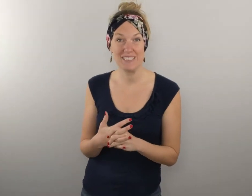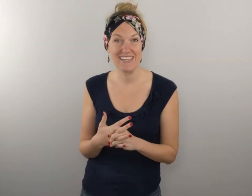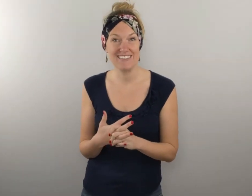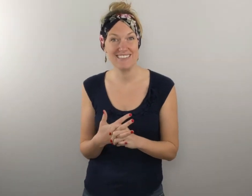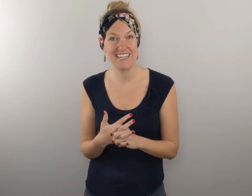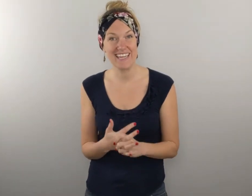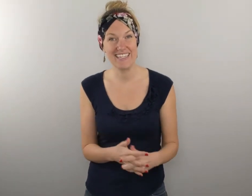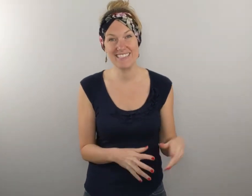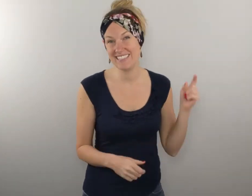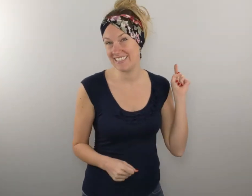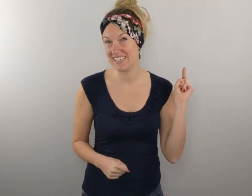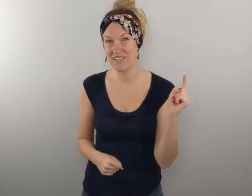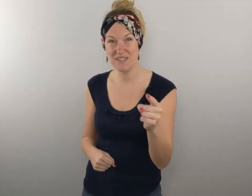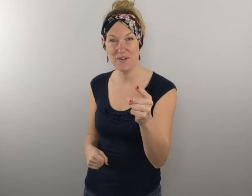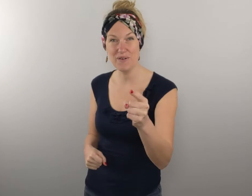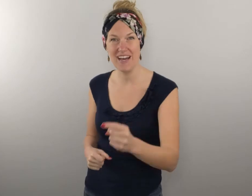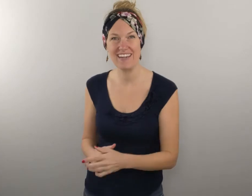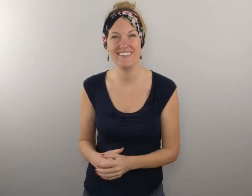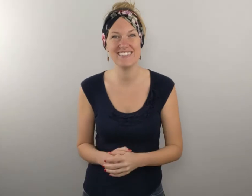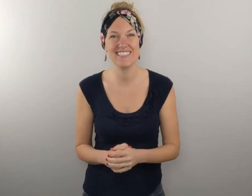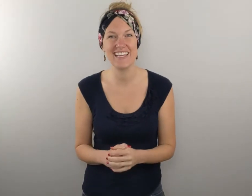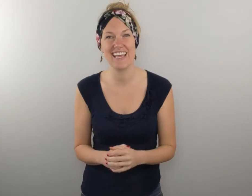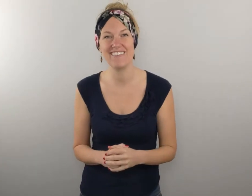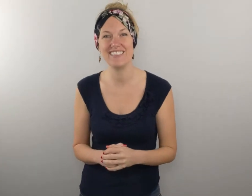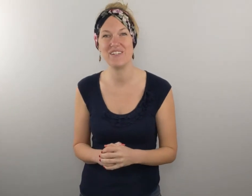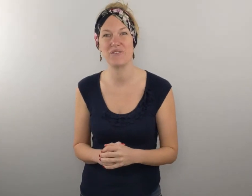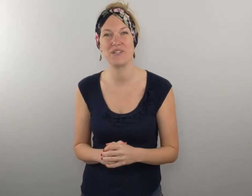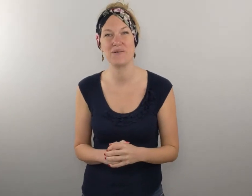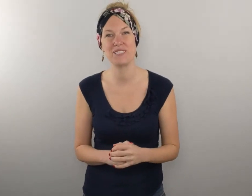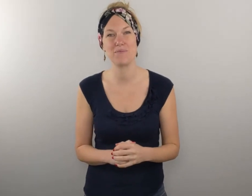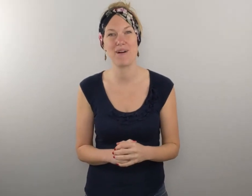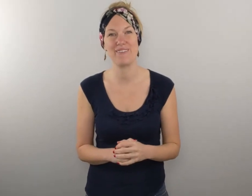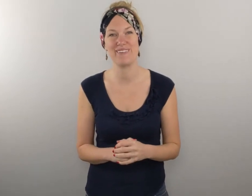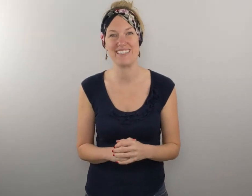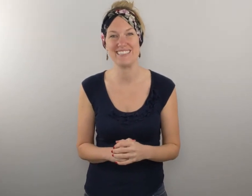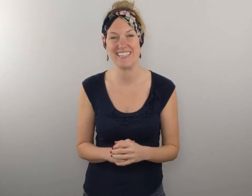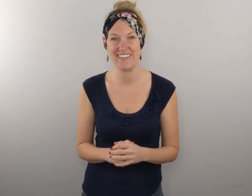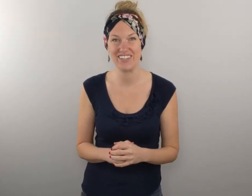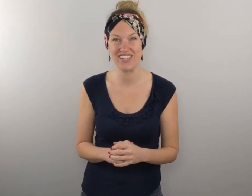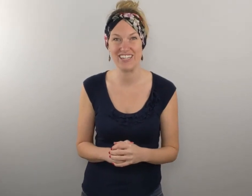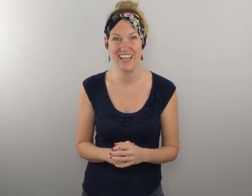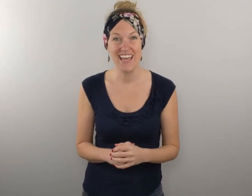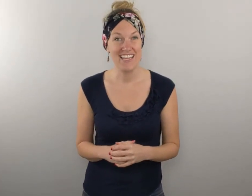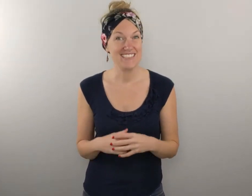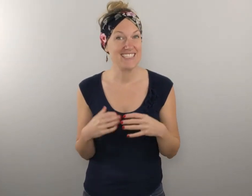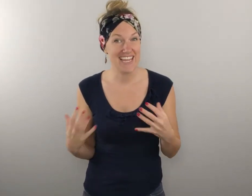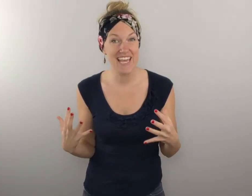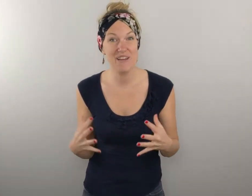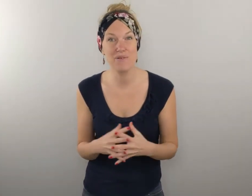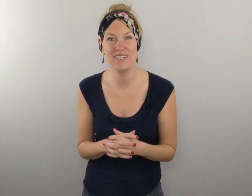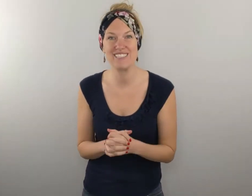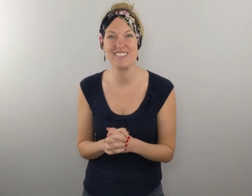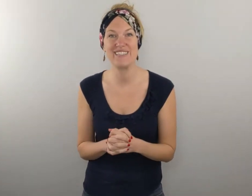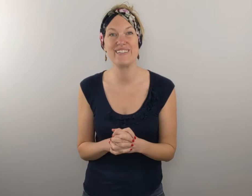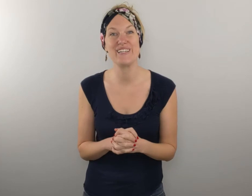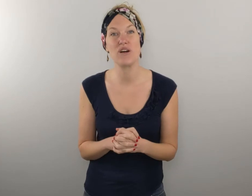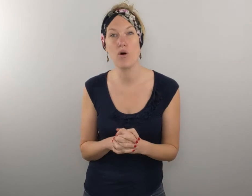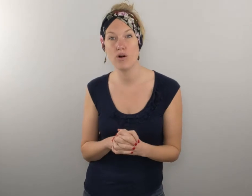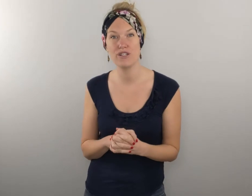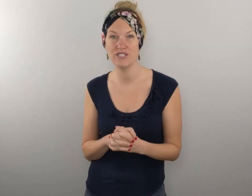channel dedicated to teaching you how to use sign language in order to worship our Lord and Savior. Today we're going to start learning